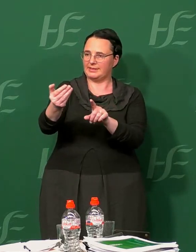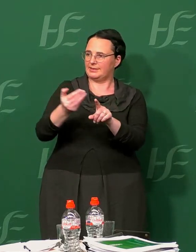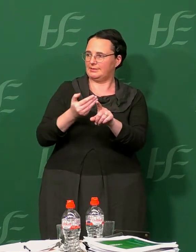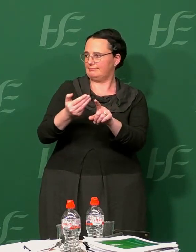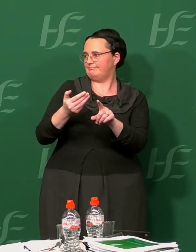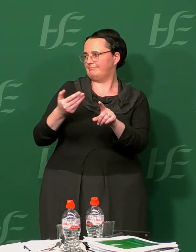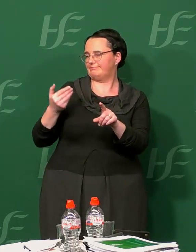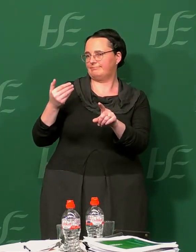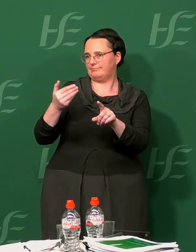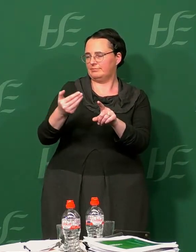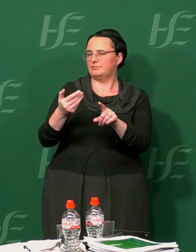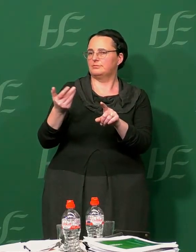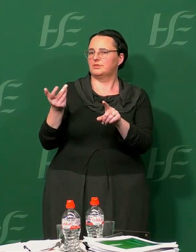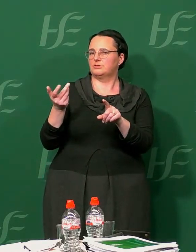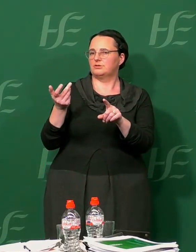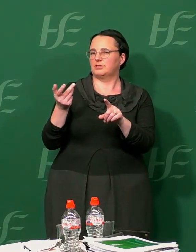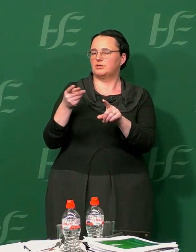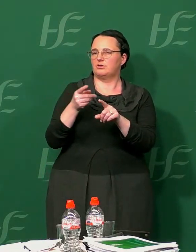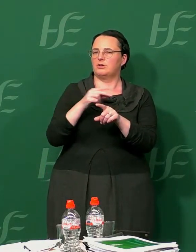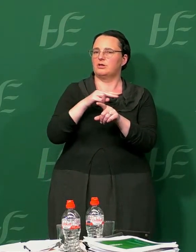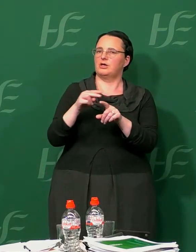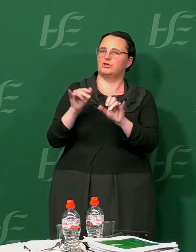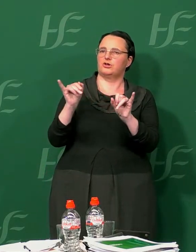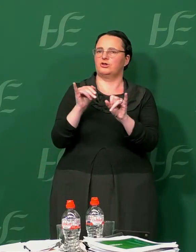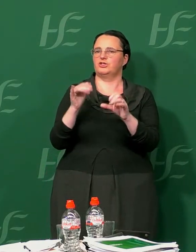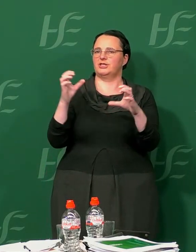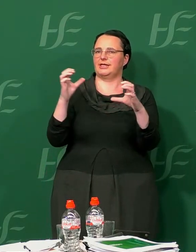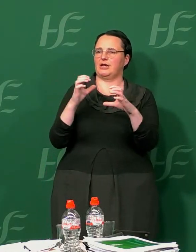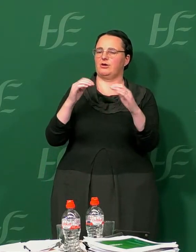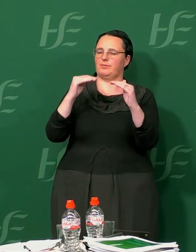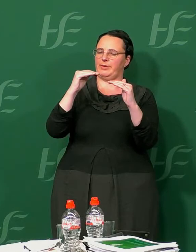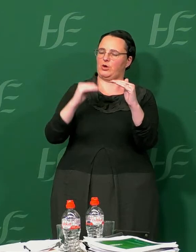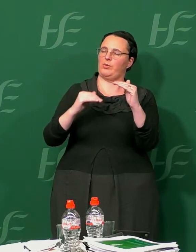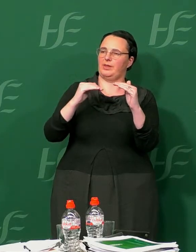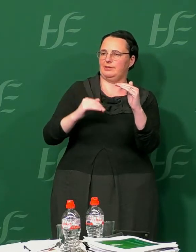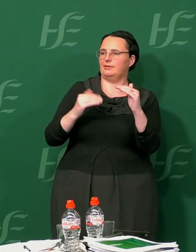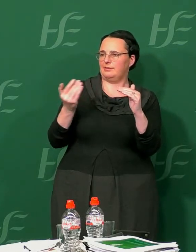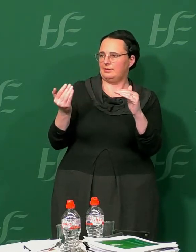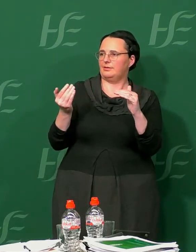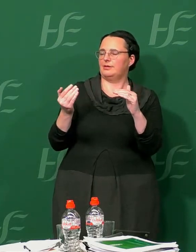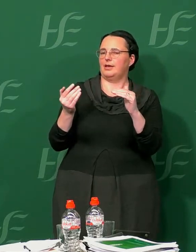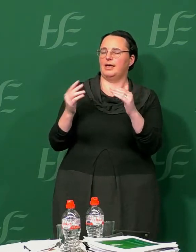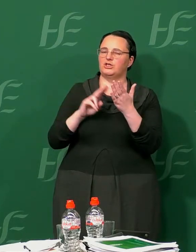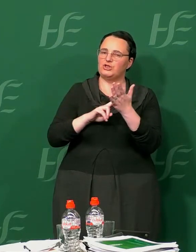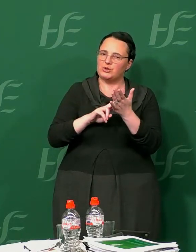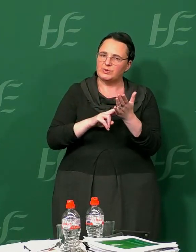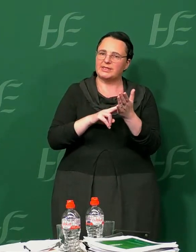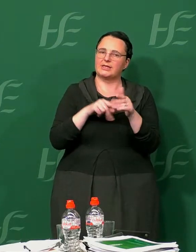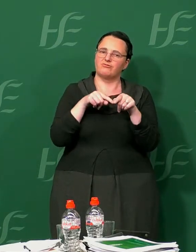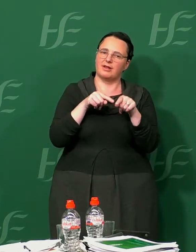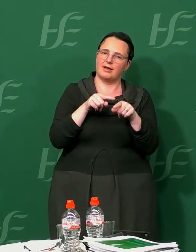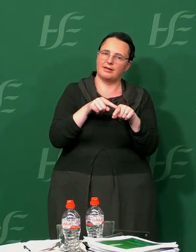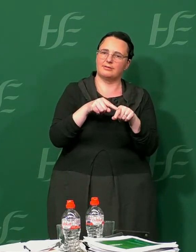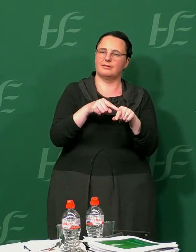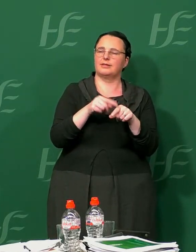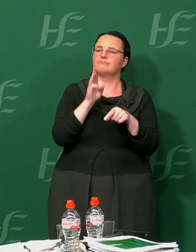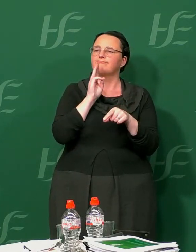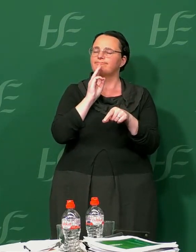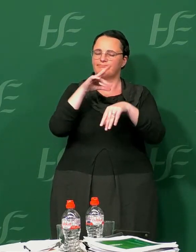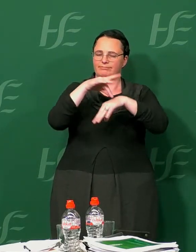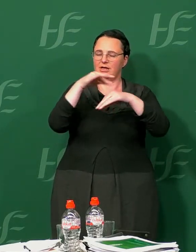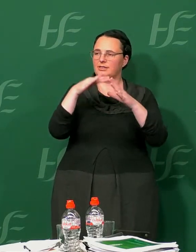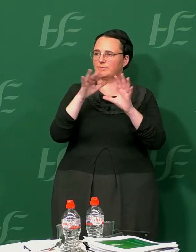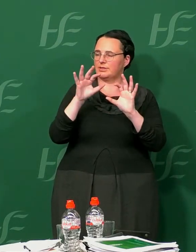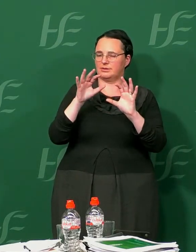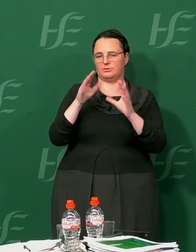to turn the dial down on non-urgent care, and then finally the usage of the private hospitals. We've been talking with the private hospital groups